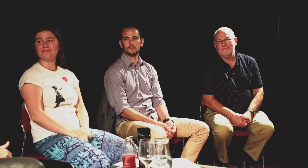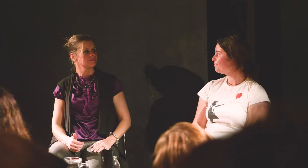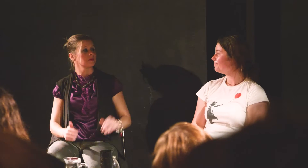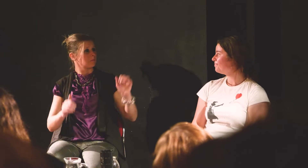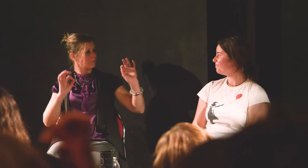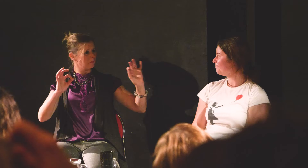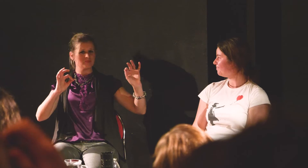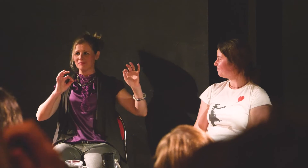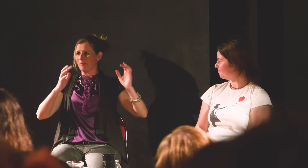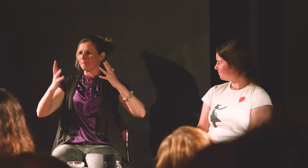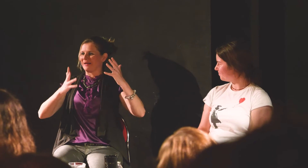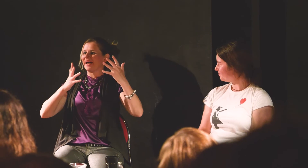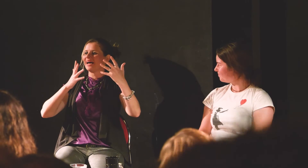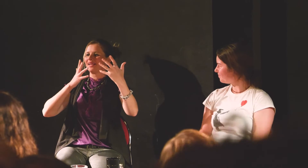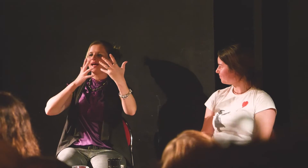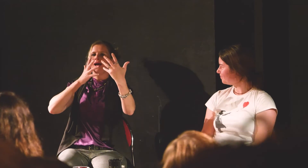really proud about being deaf.